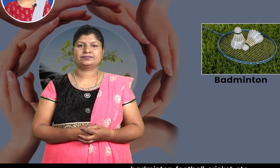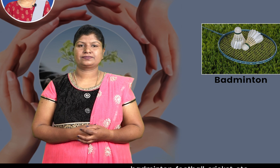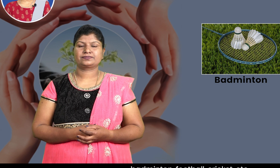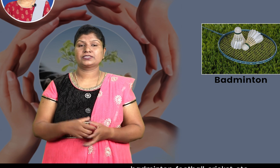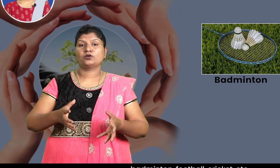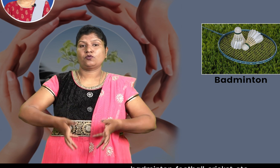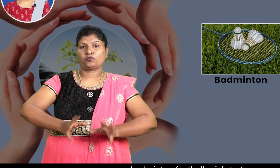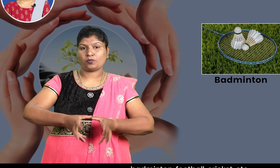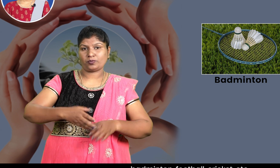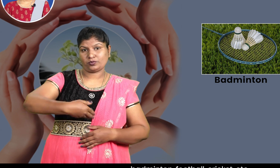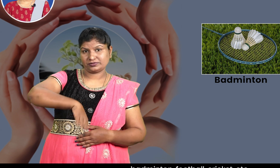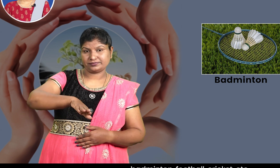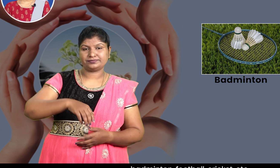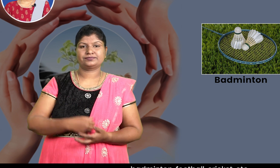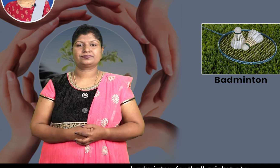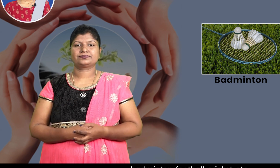football,